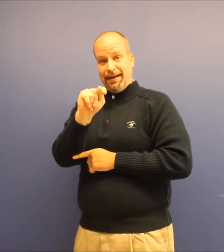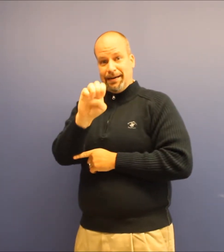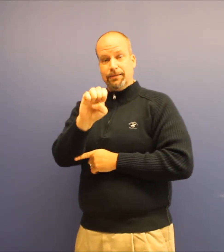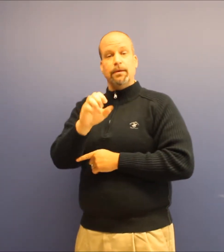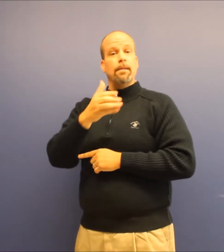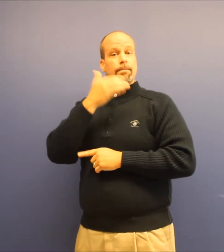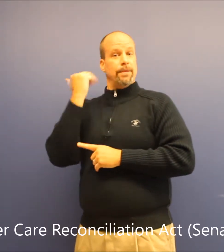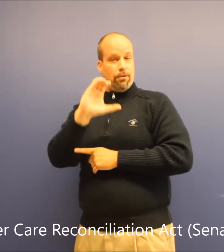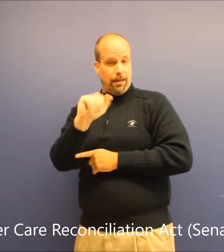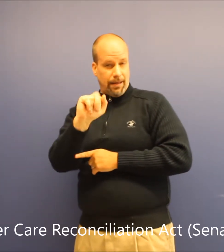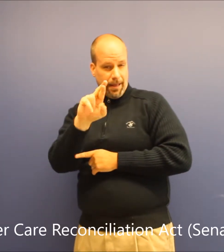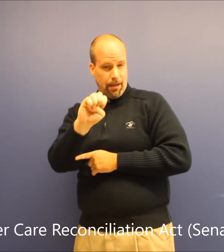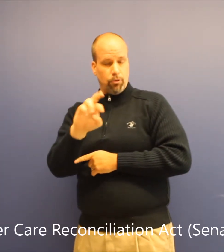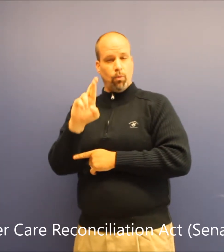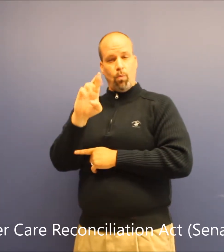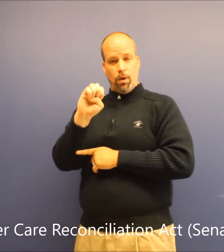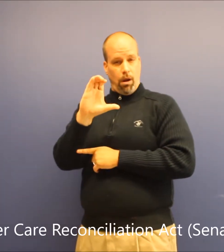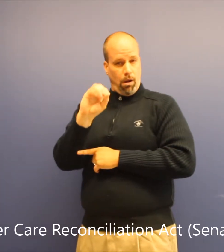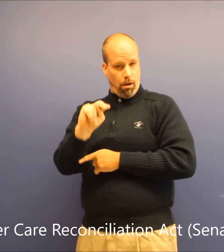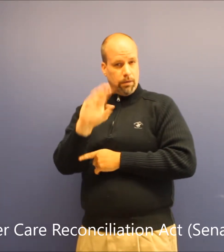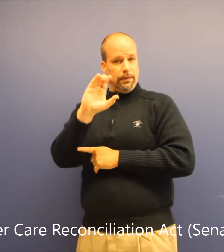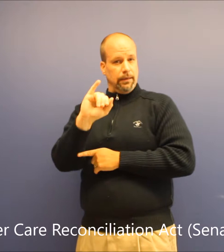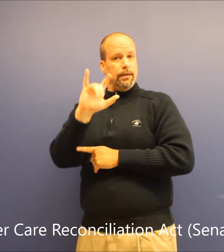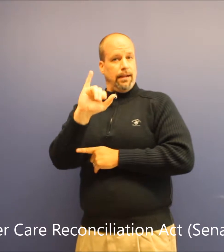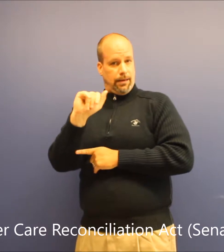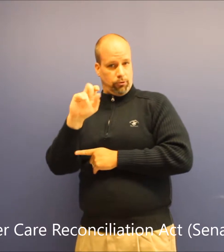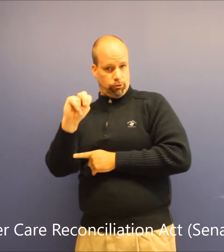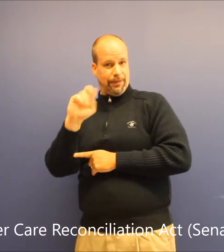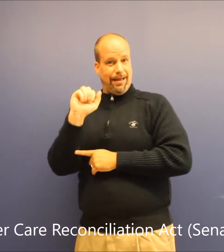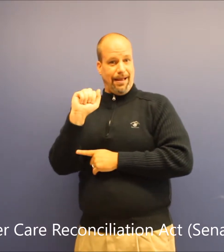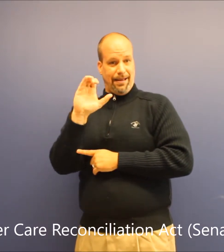With the Senate bill, the Better Care Reconciliation Act,